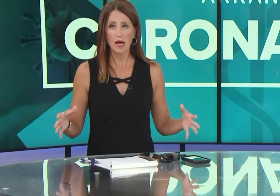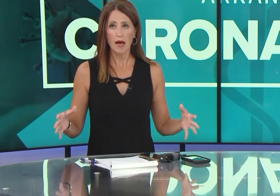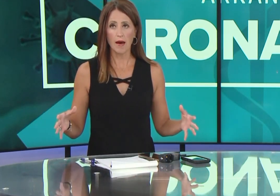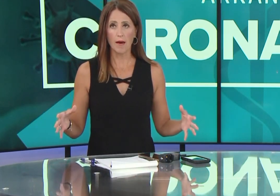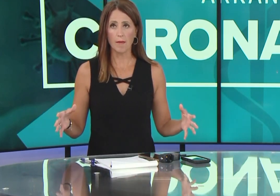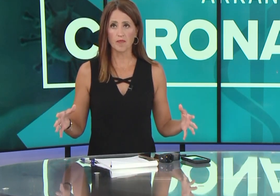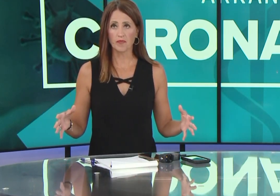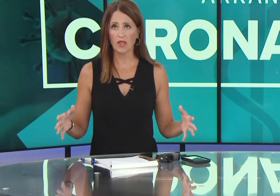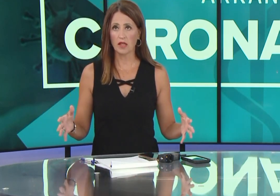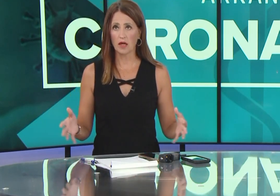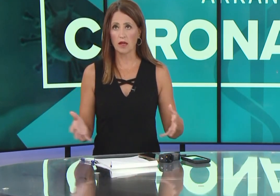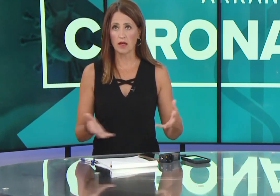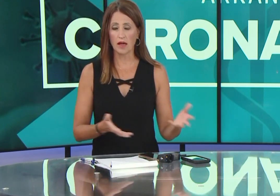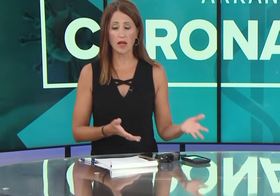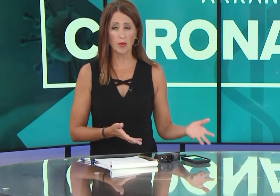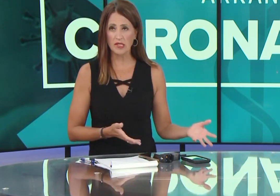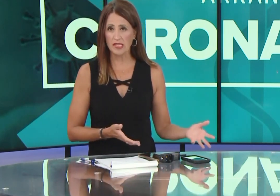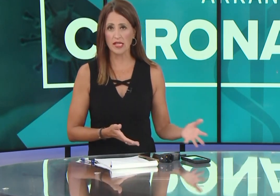limited